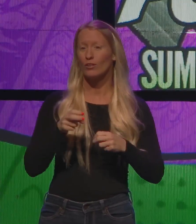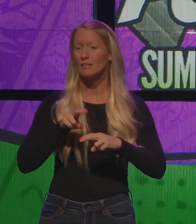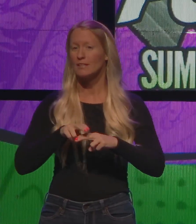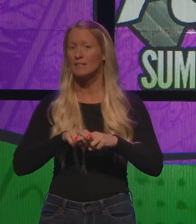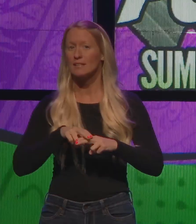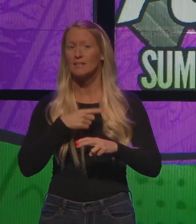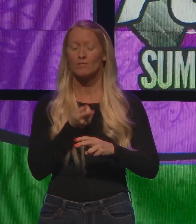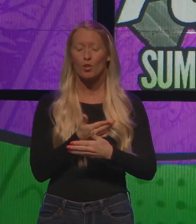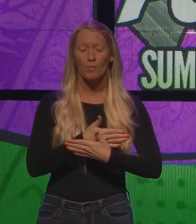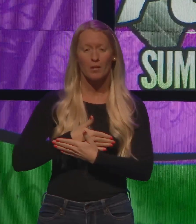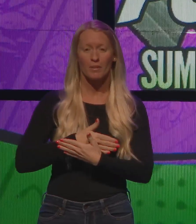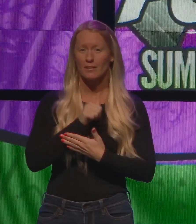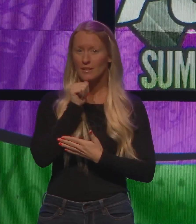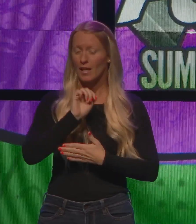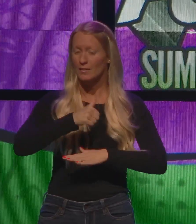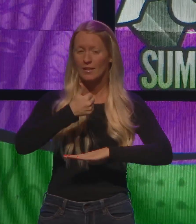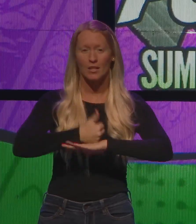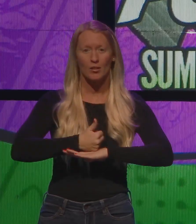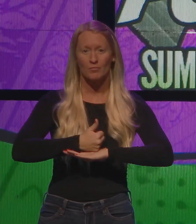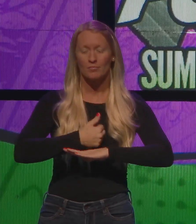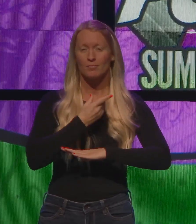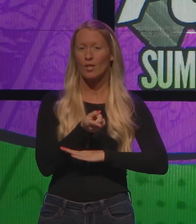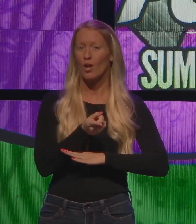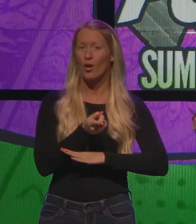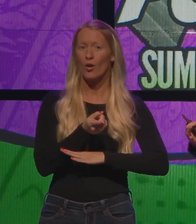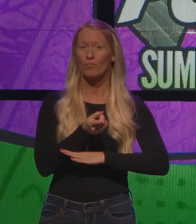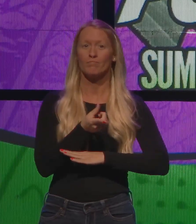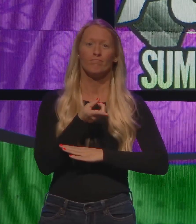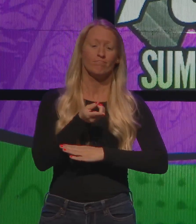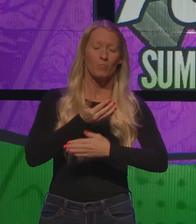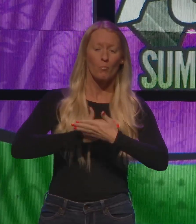not finished. Our birth plan was not,